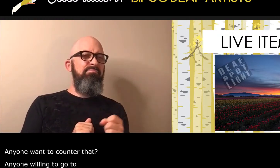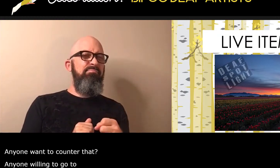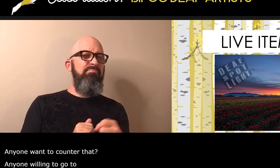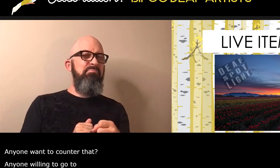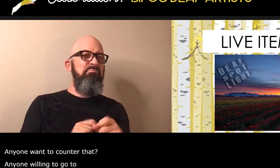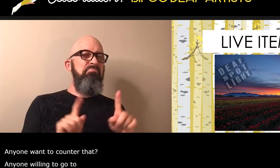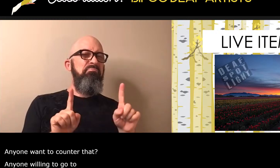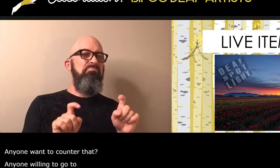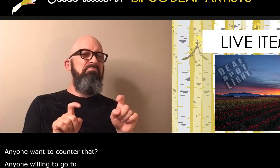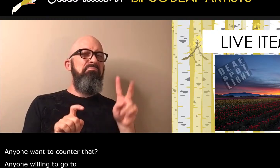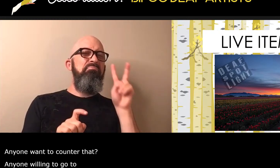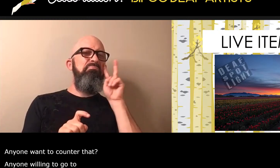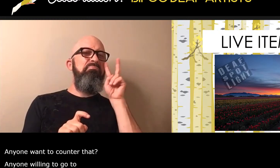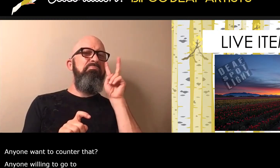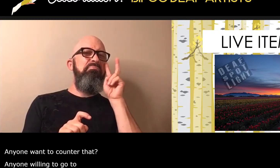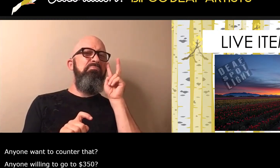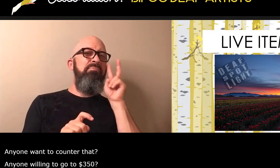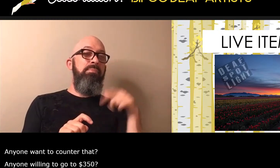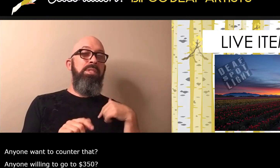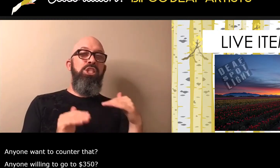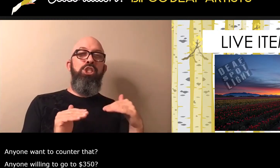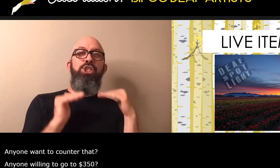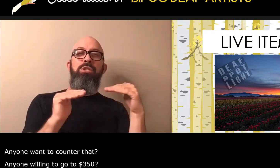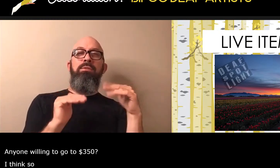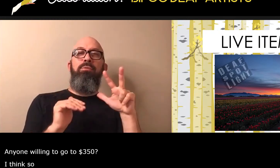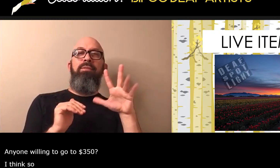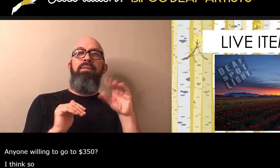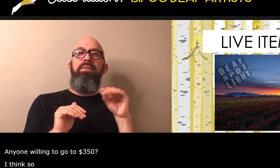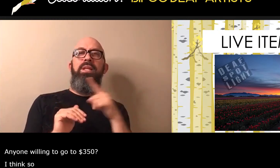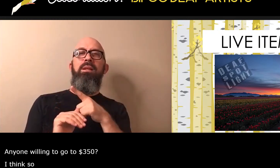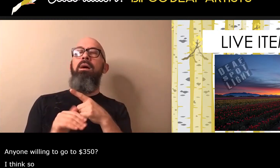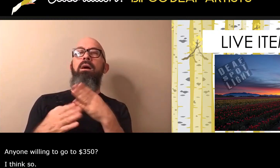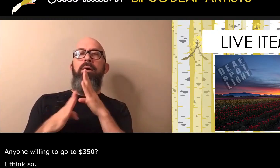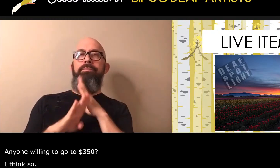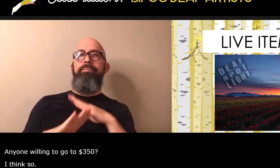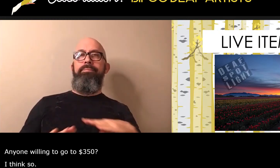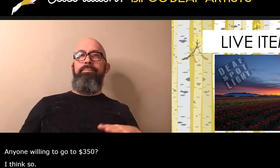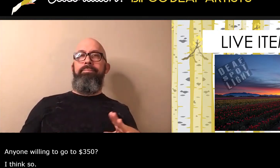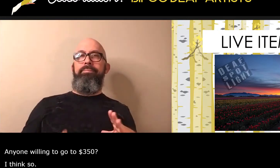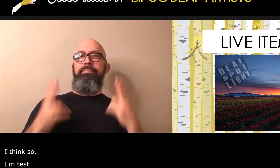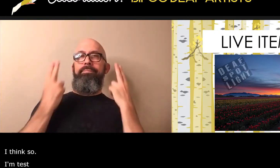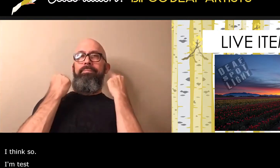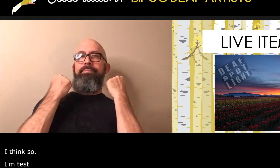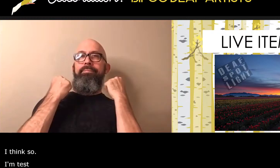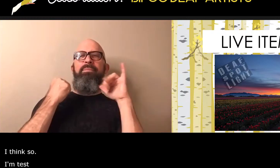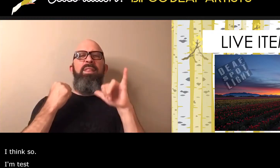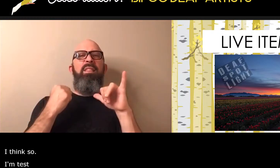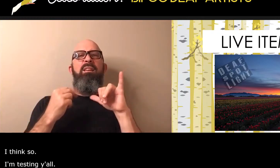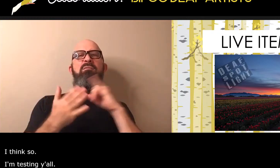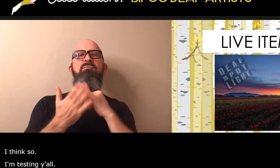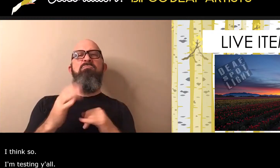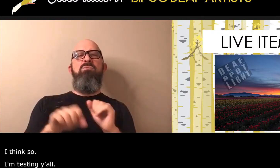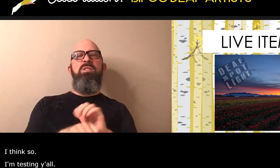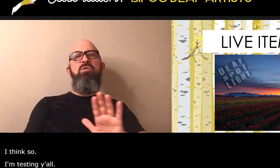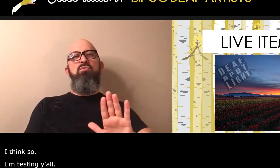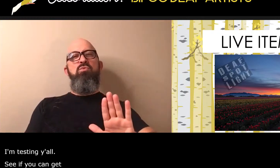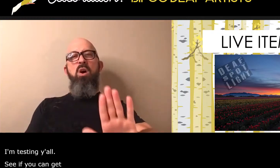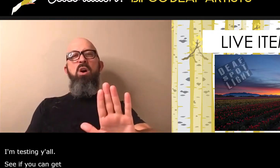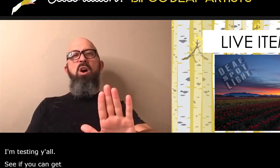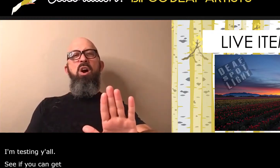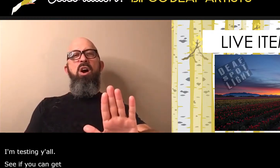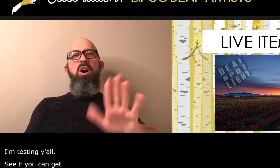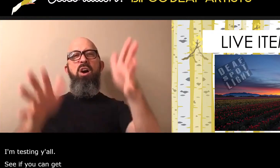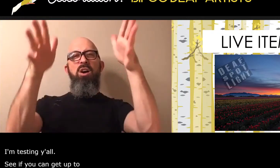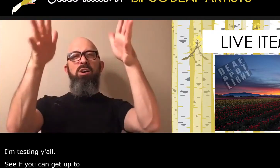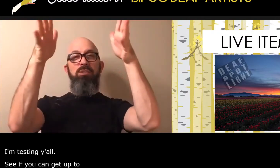$350? I think so. I'm testing y'all. See if you can get up to $350. If